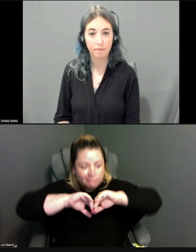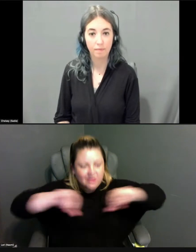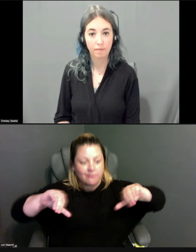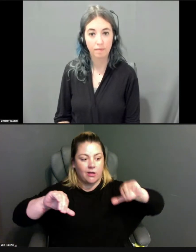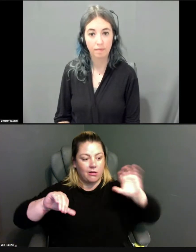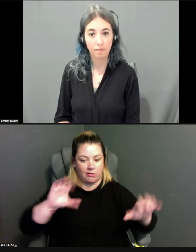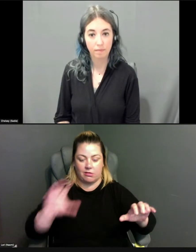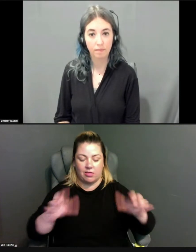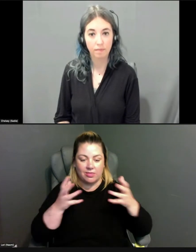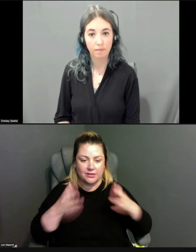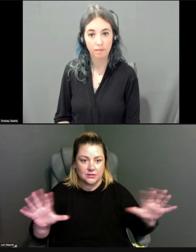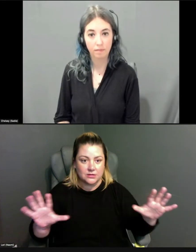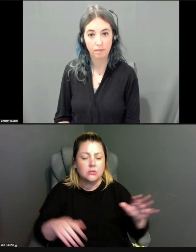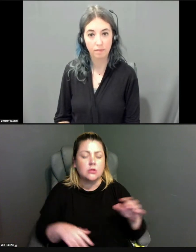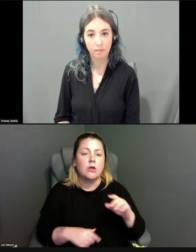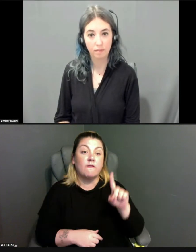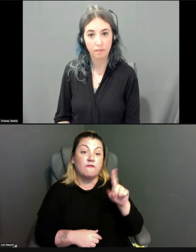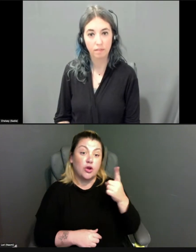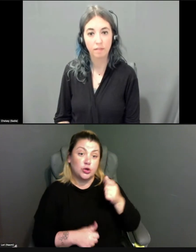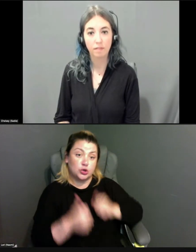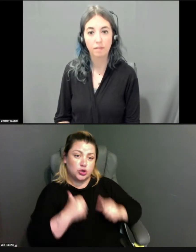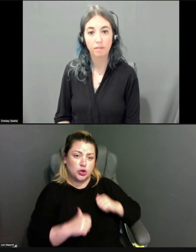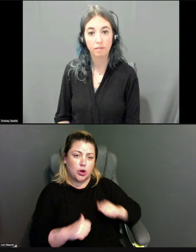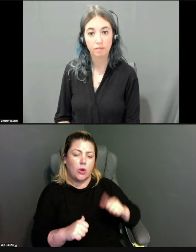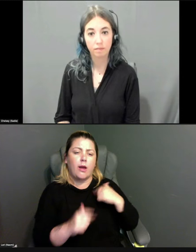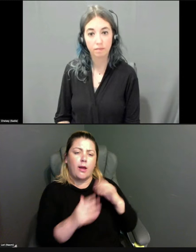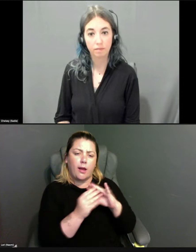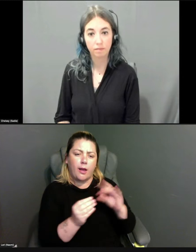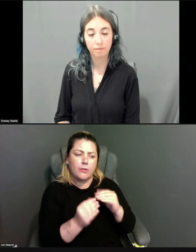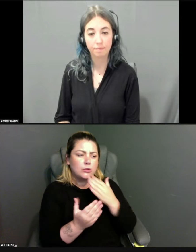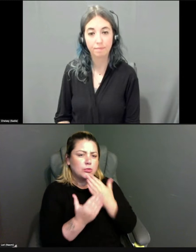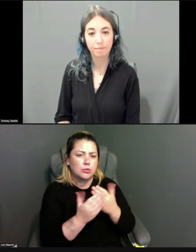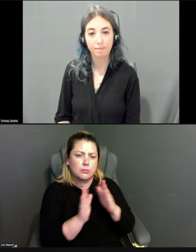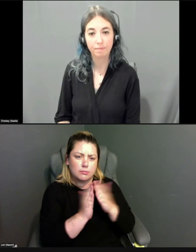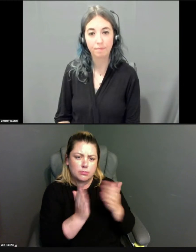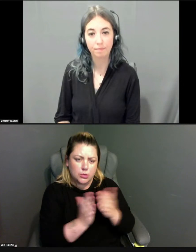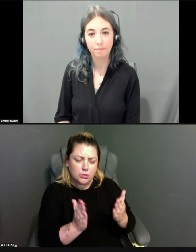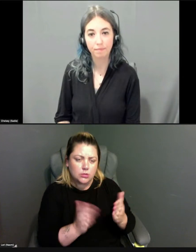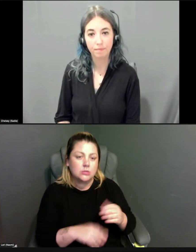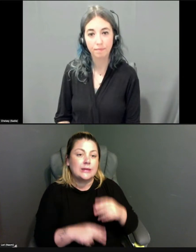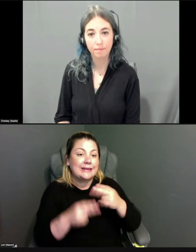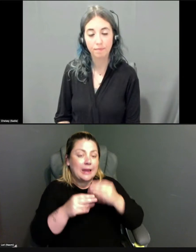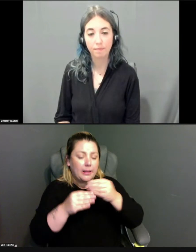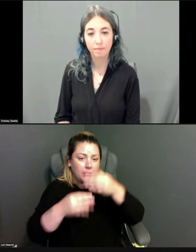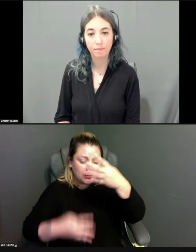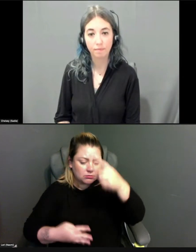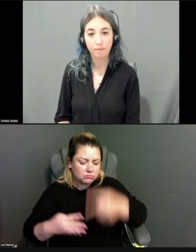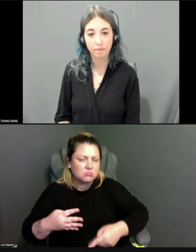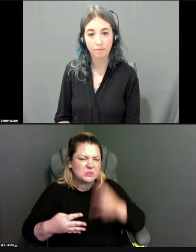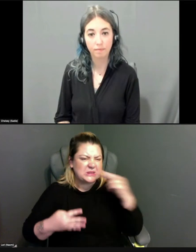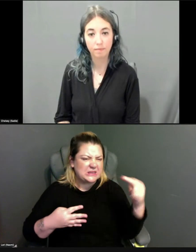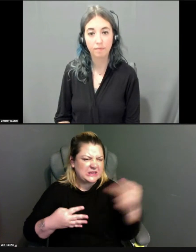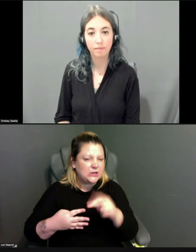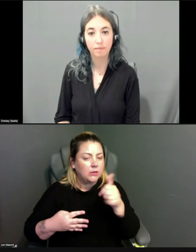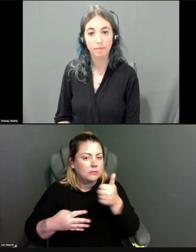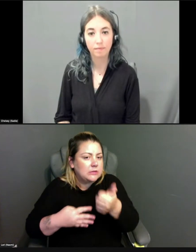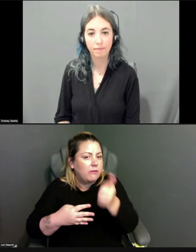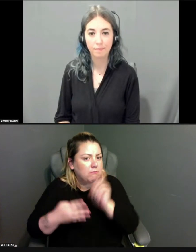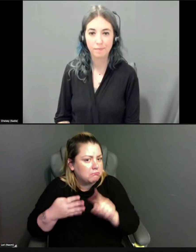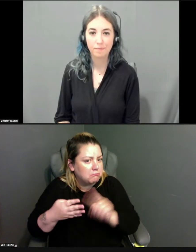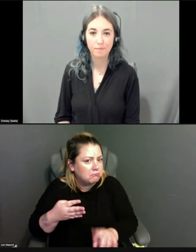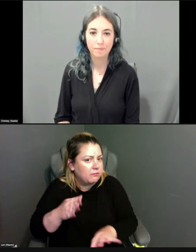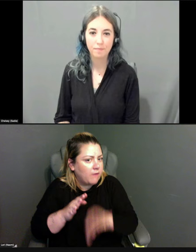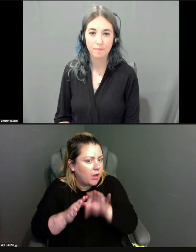But, it gets us in this place of just having to choose either or for things